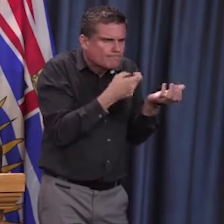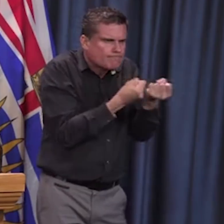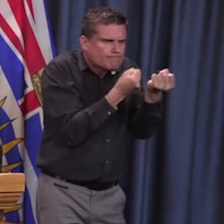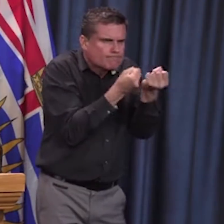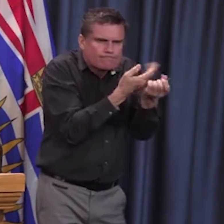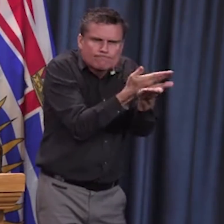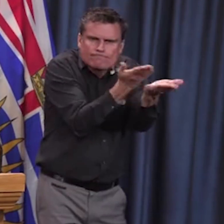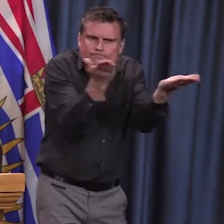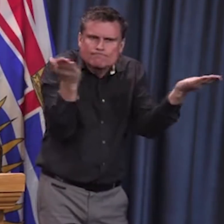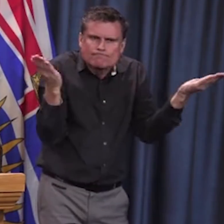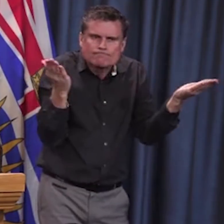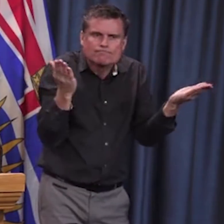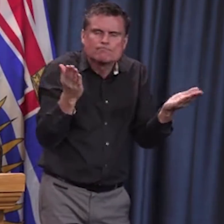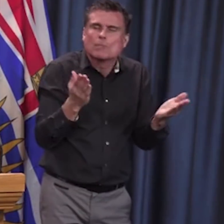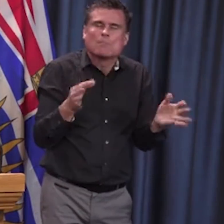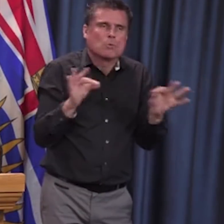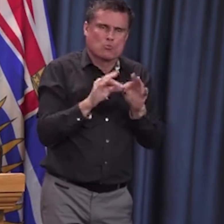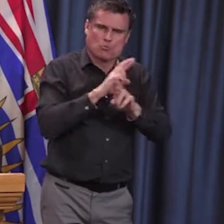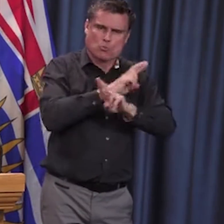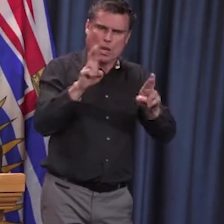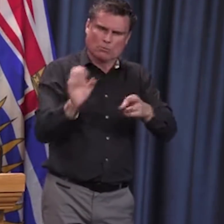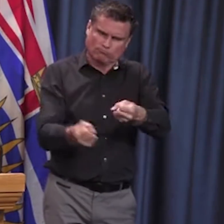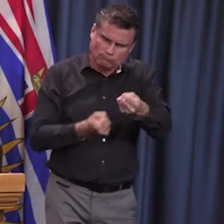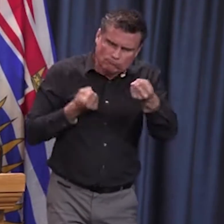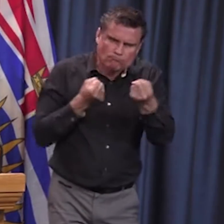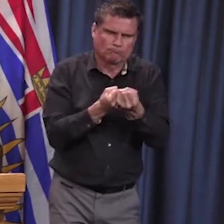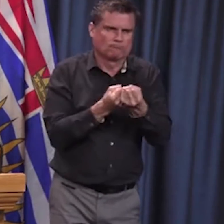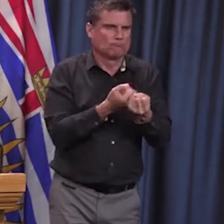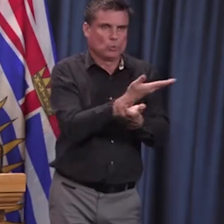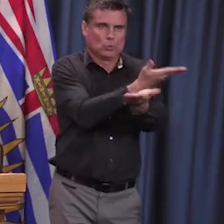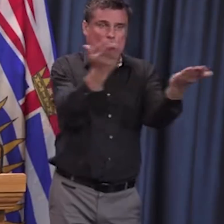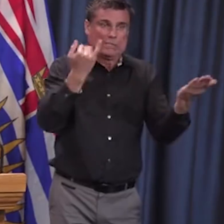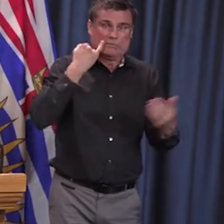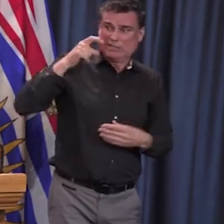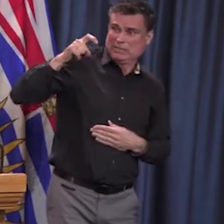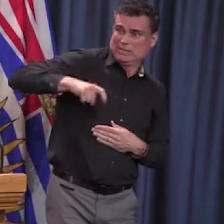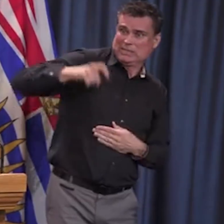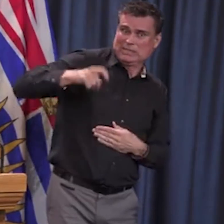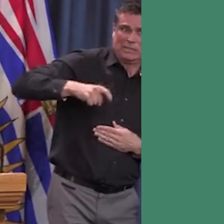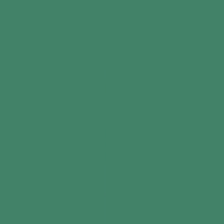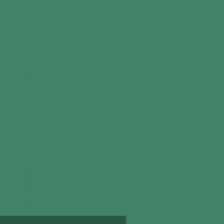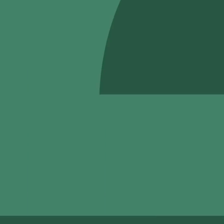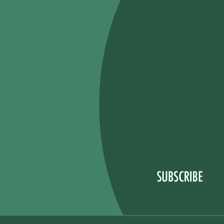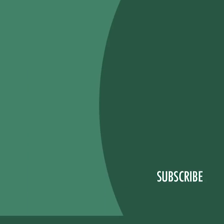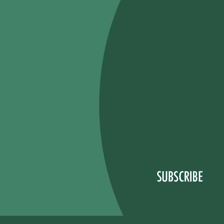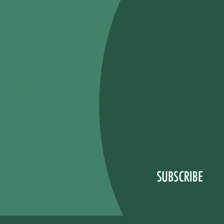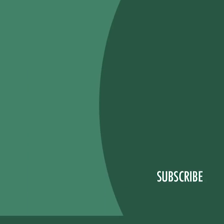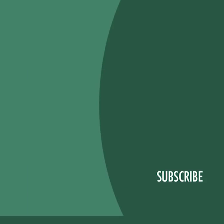individuals who we know really need help today. Thank you, everyone. Thank you.